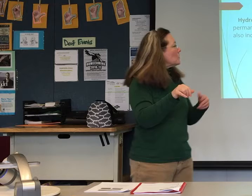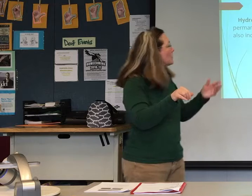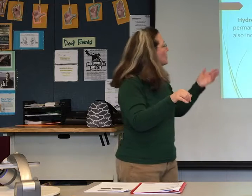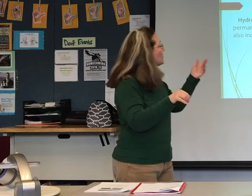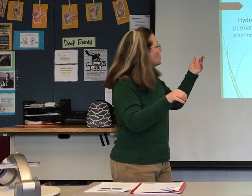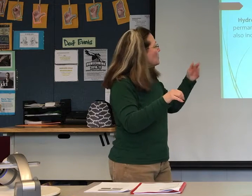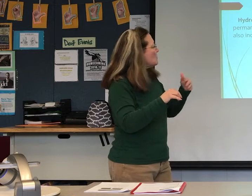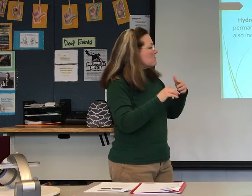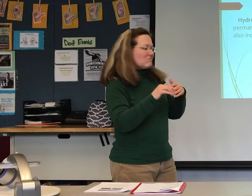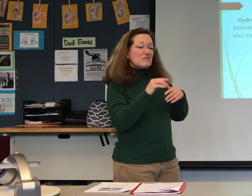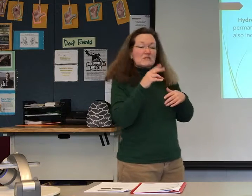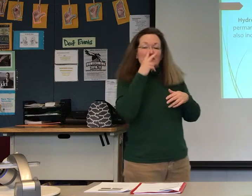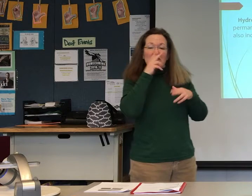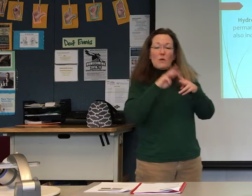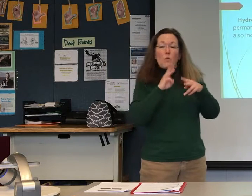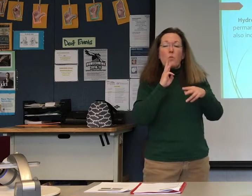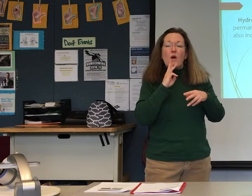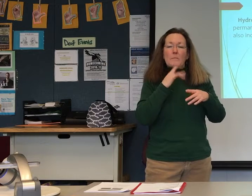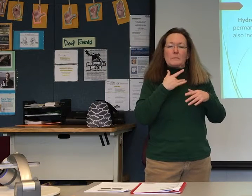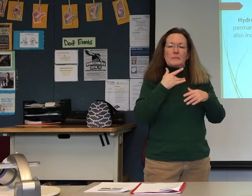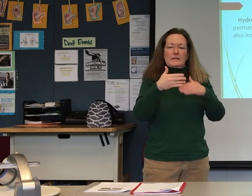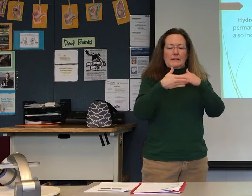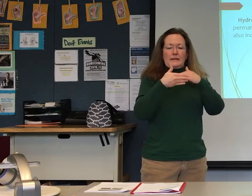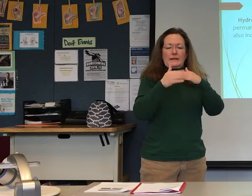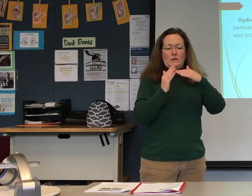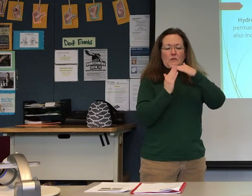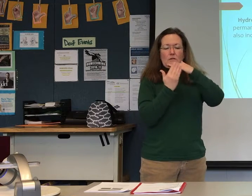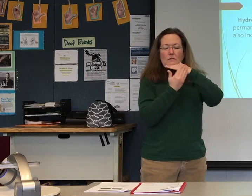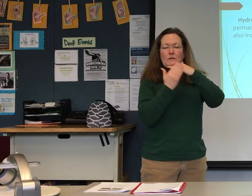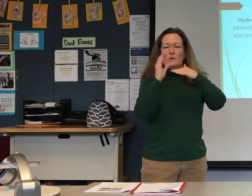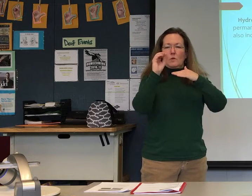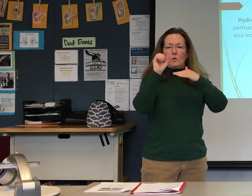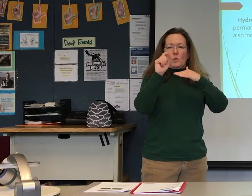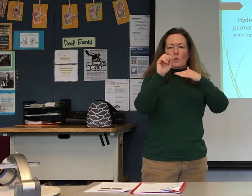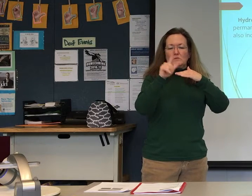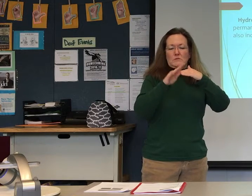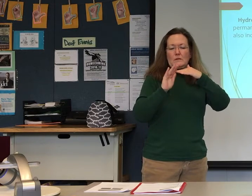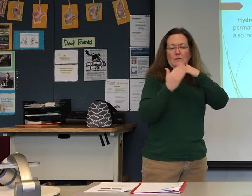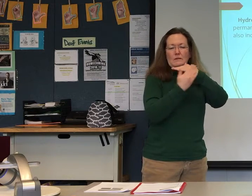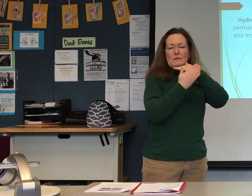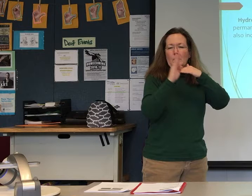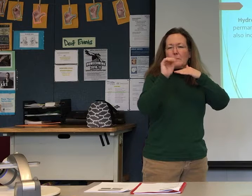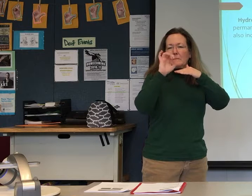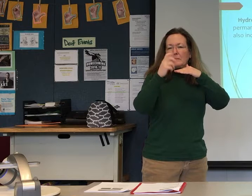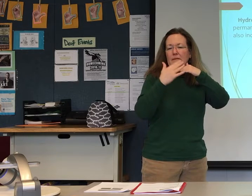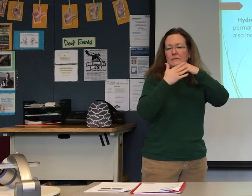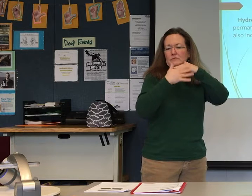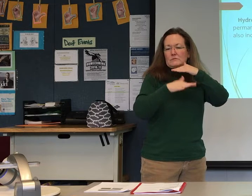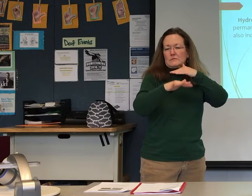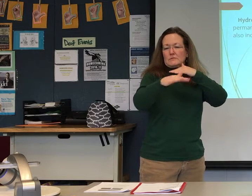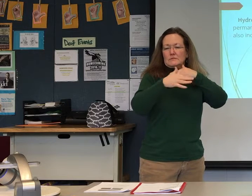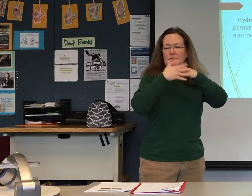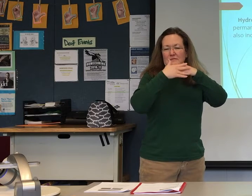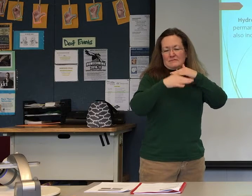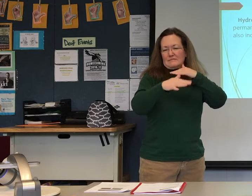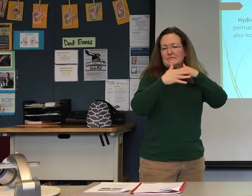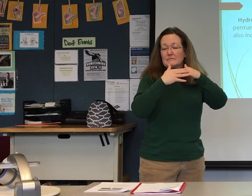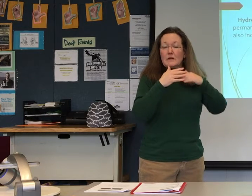be in coastal areas, right on the beach where the water's coming in and out. And freshwater tend to be